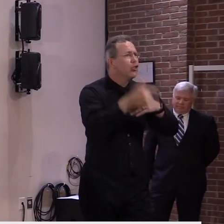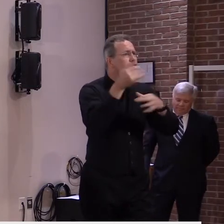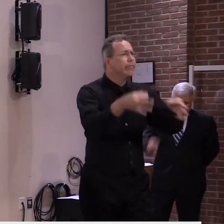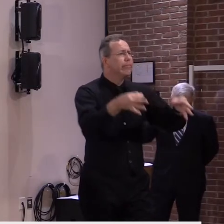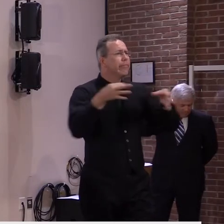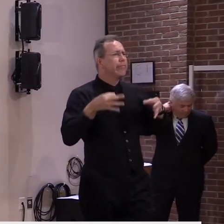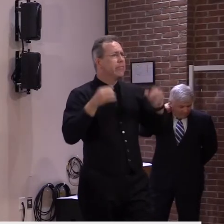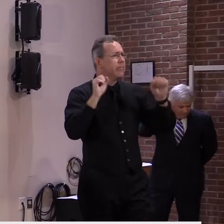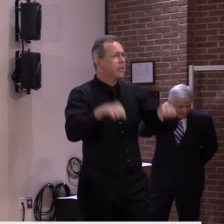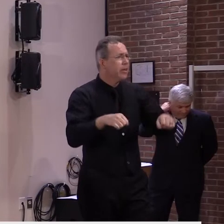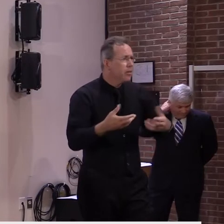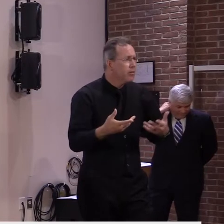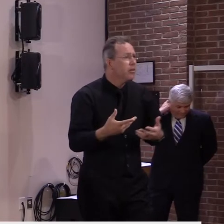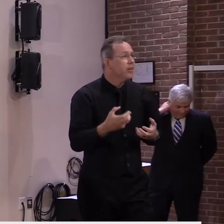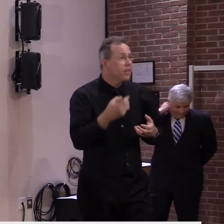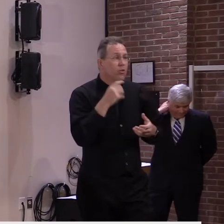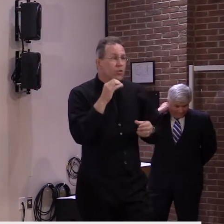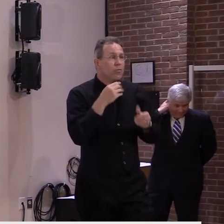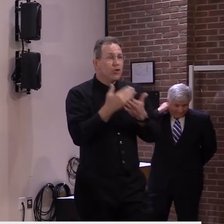problem to have.